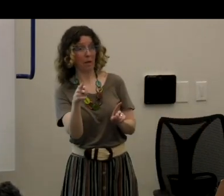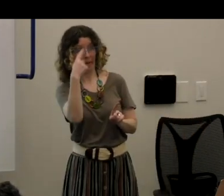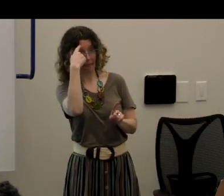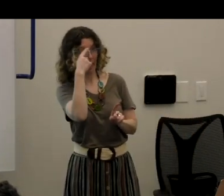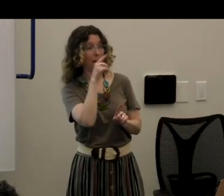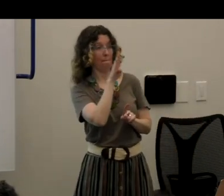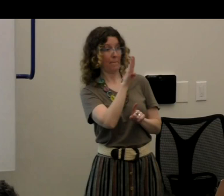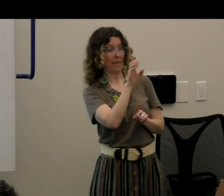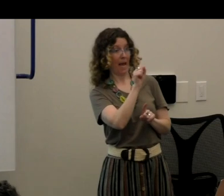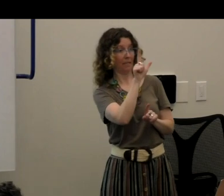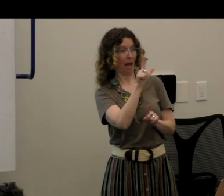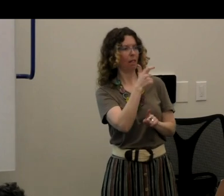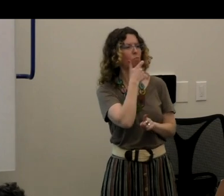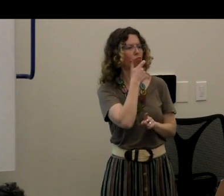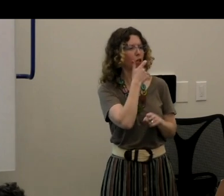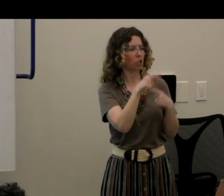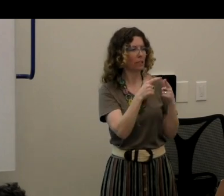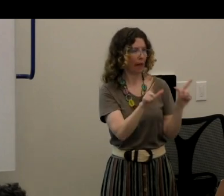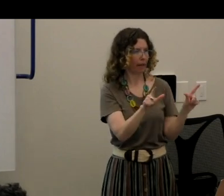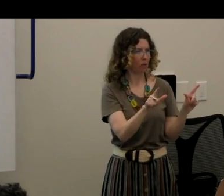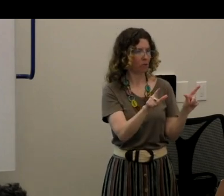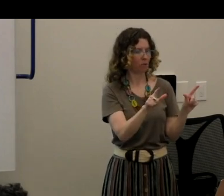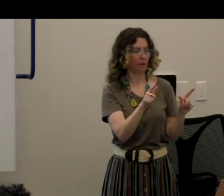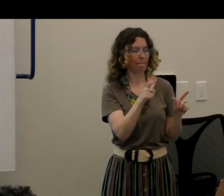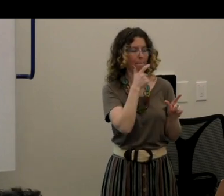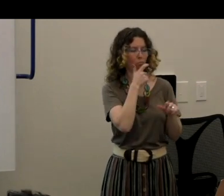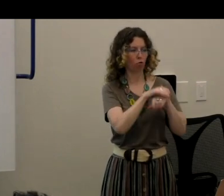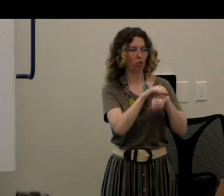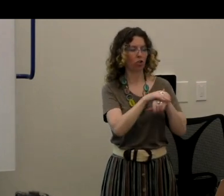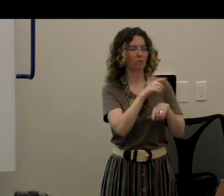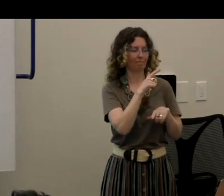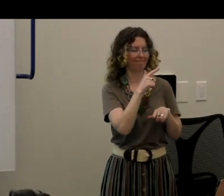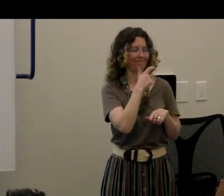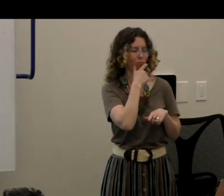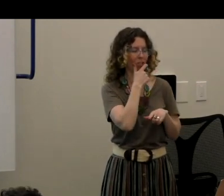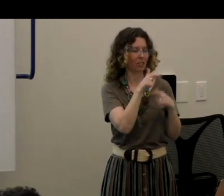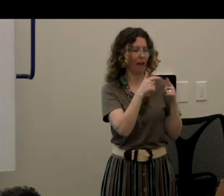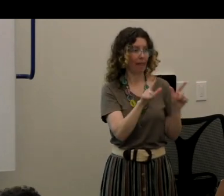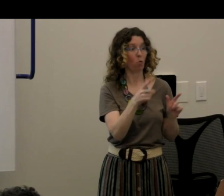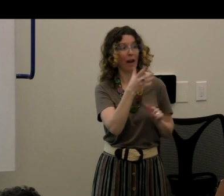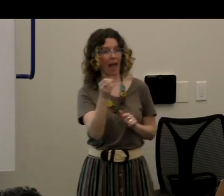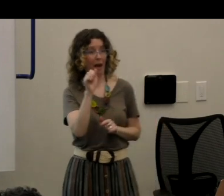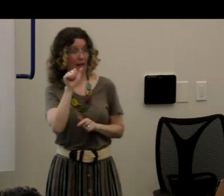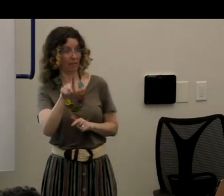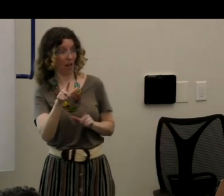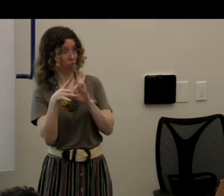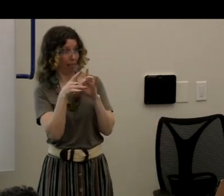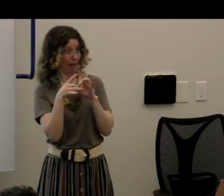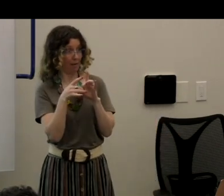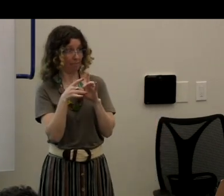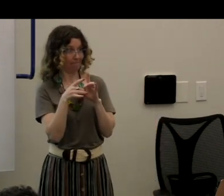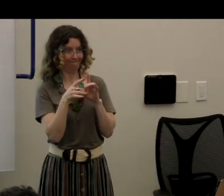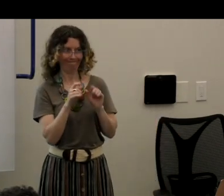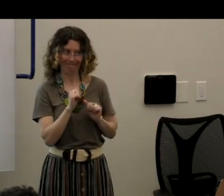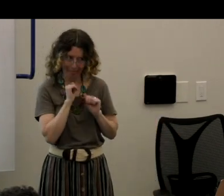For example, you may think Black Sign Language and British Sign Language and